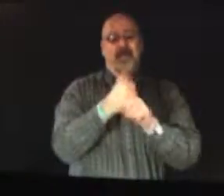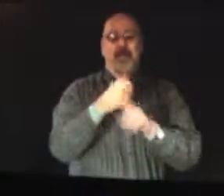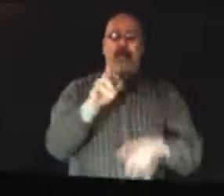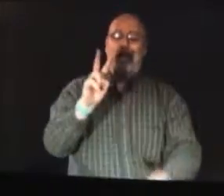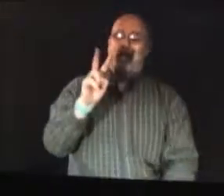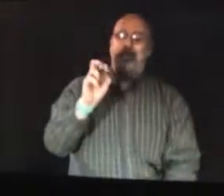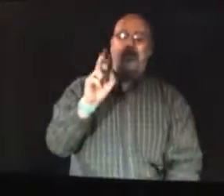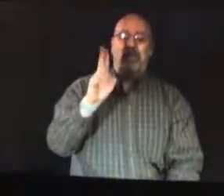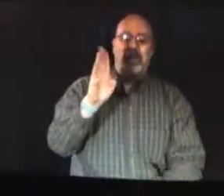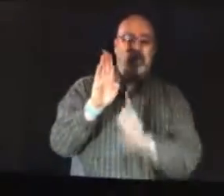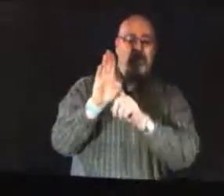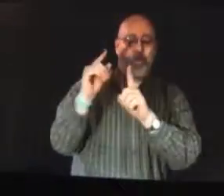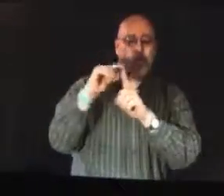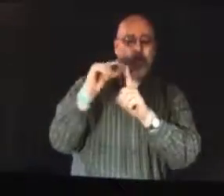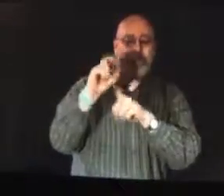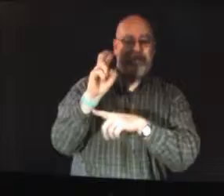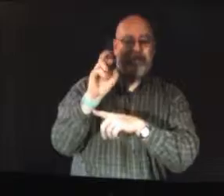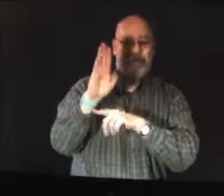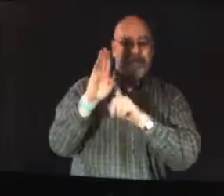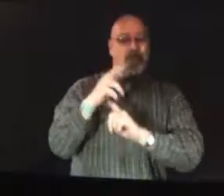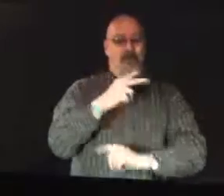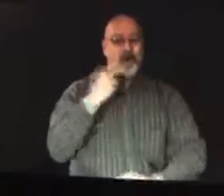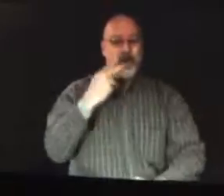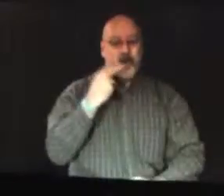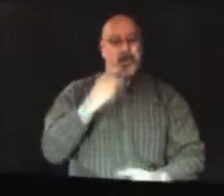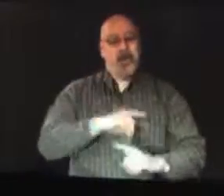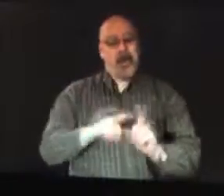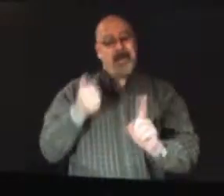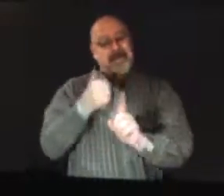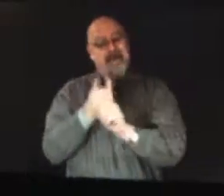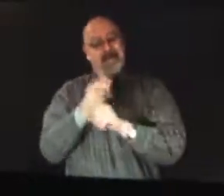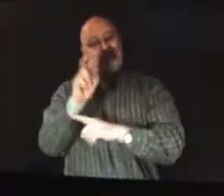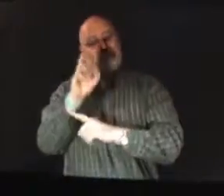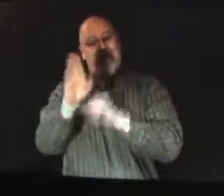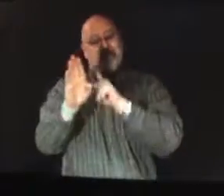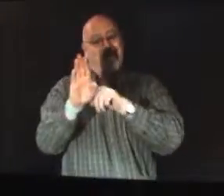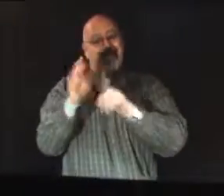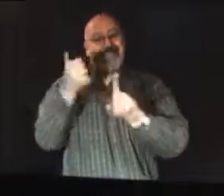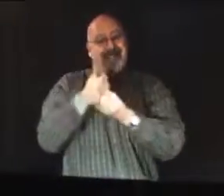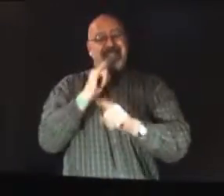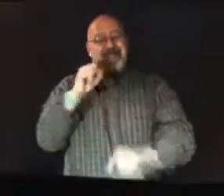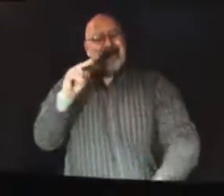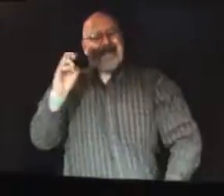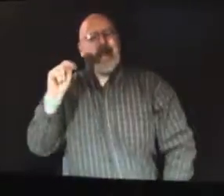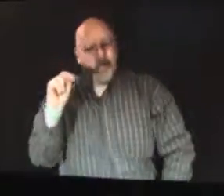that comes to mind. That's a little strange to me. And it's the same thing with ASL.